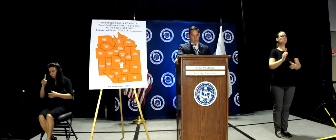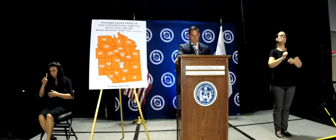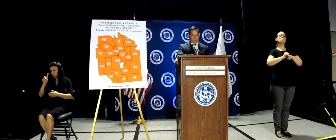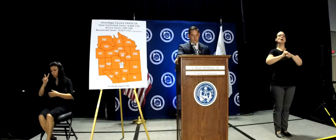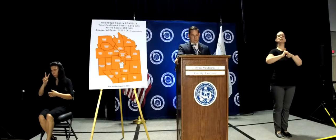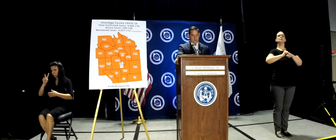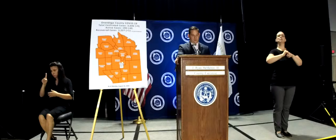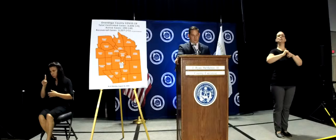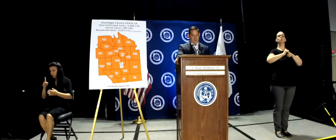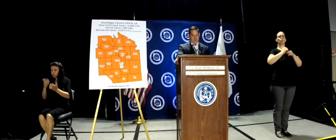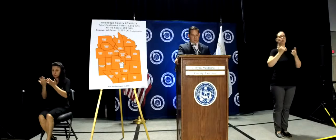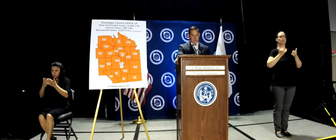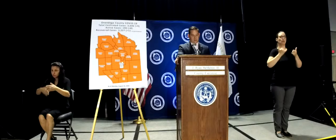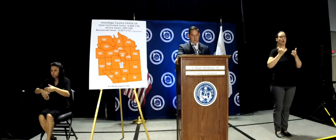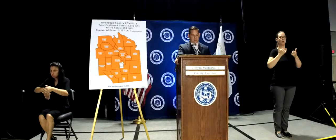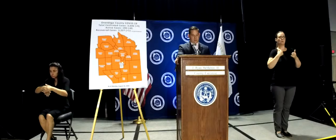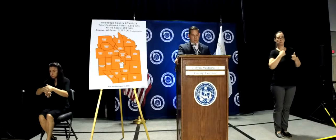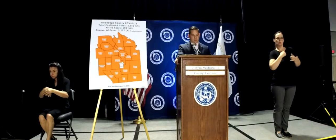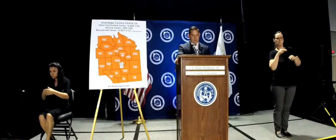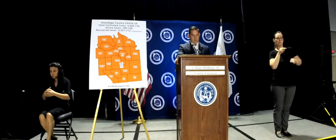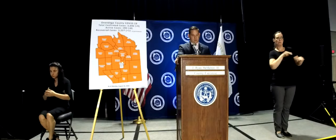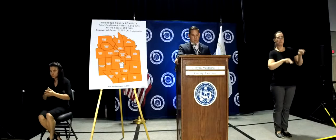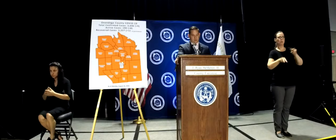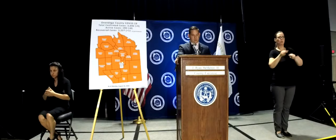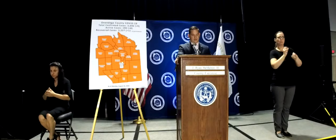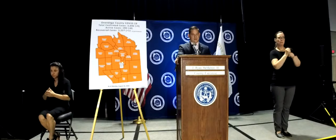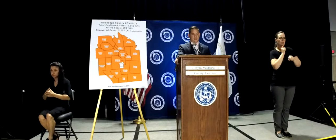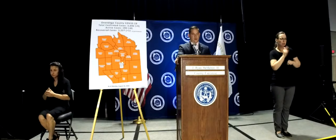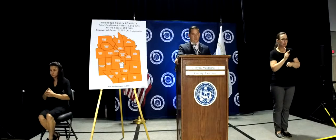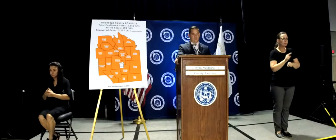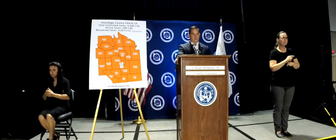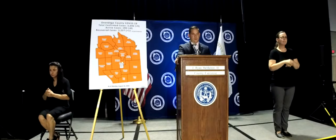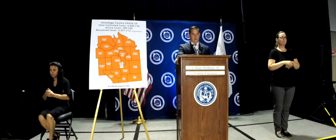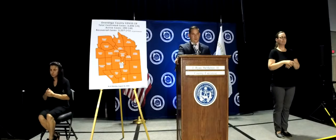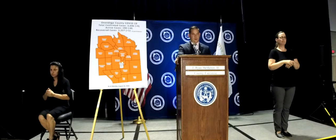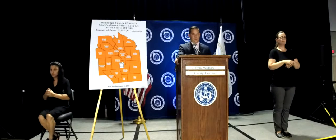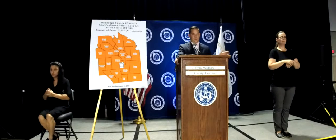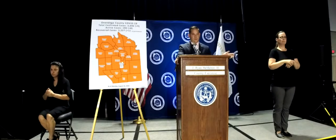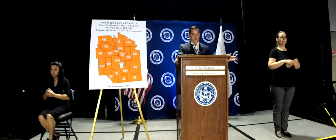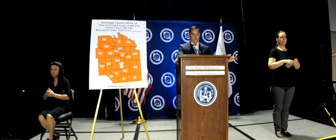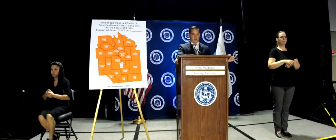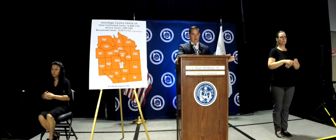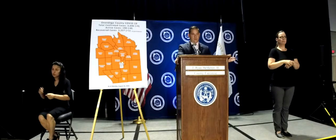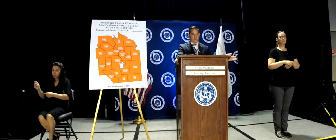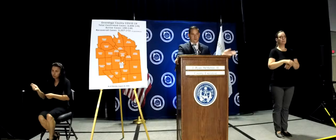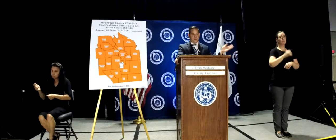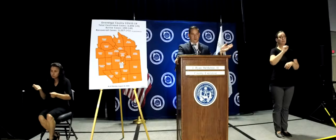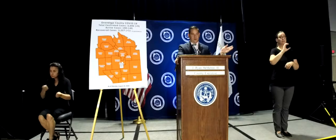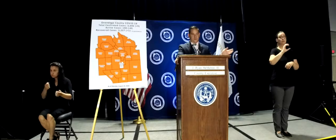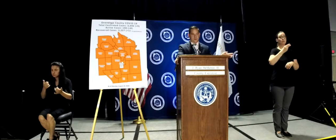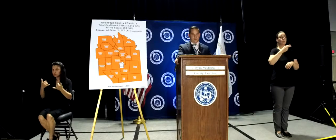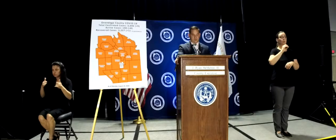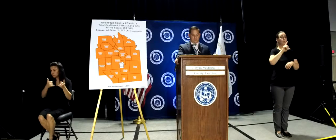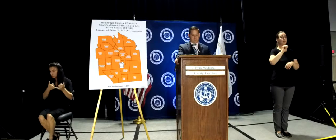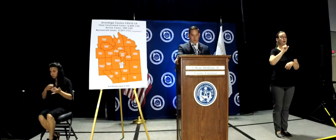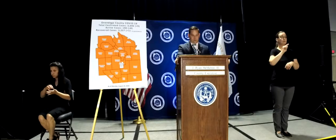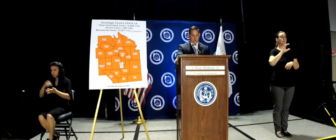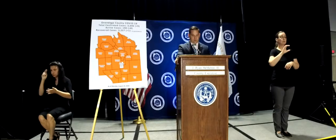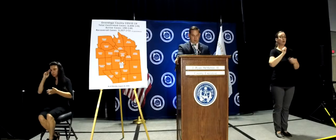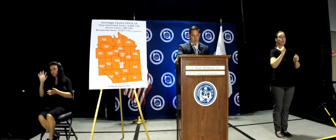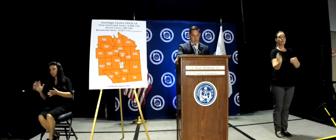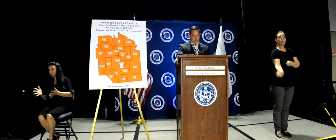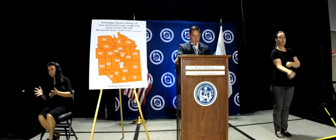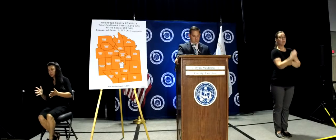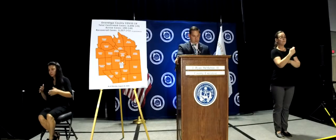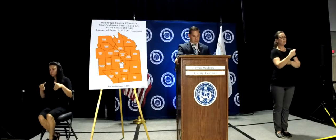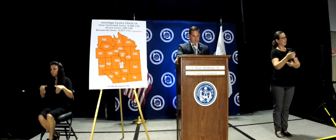for some clarification on scholastic golf. If we can allow golfers, adult golfers, I'm assuming we're going to be able to